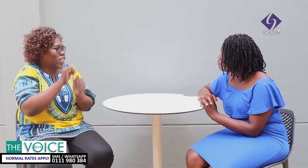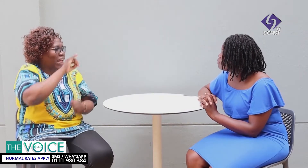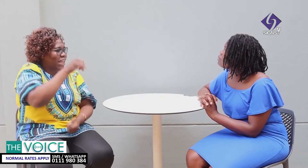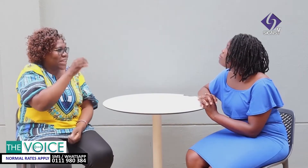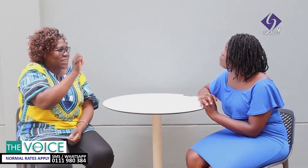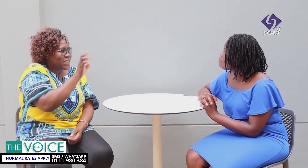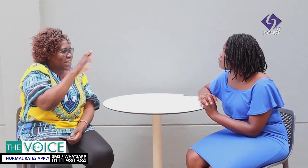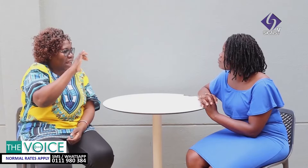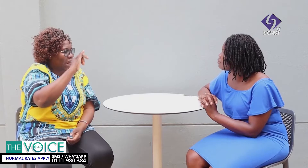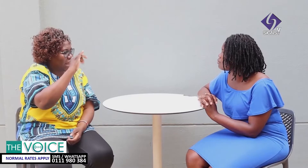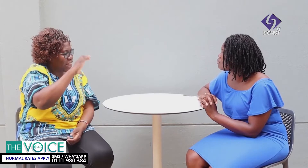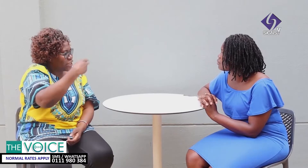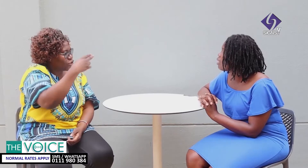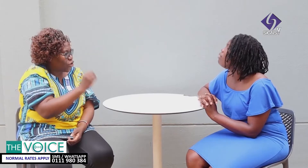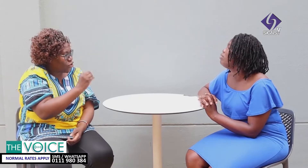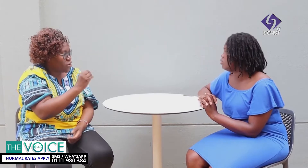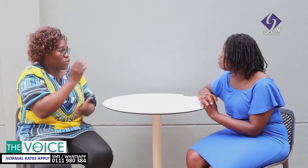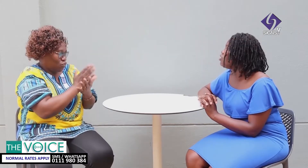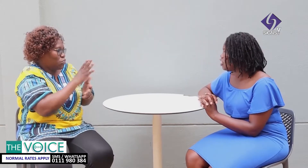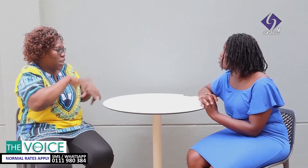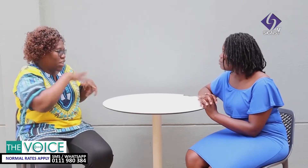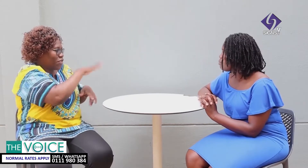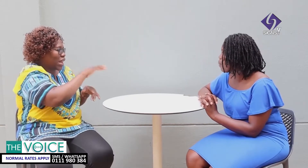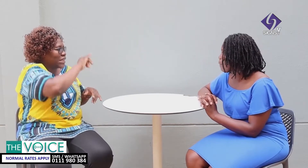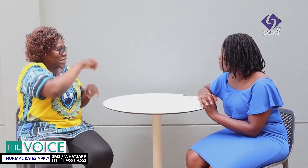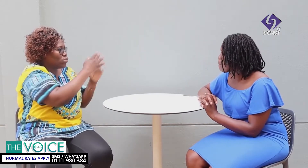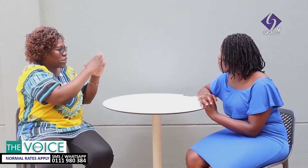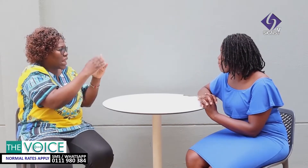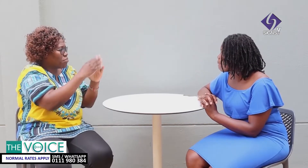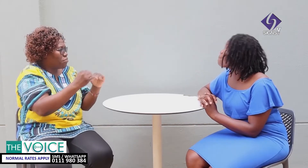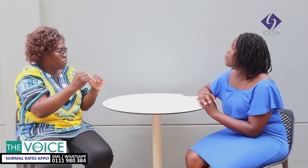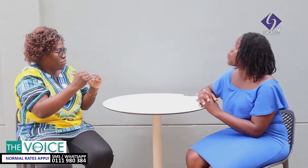I remember at some time I actually even escaped home to go and stay in Jericho.